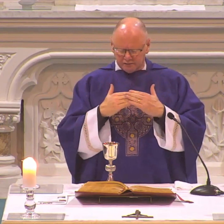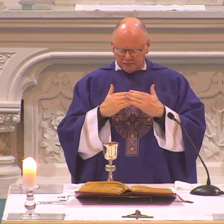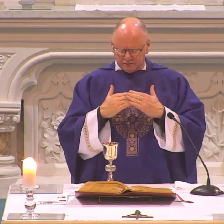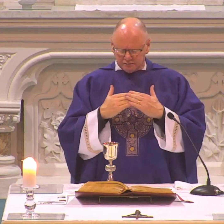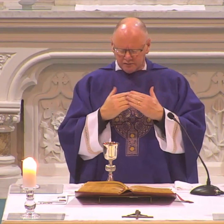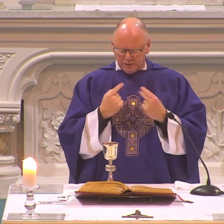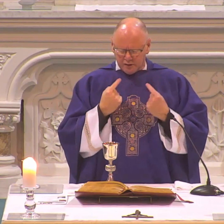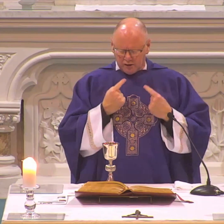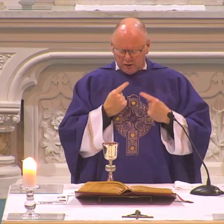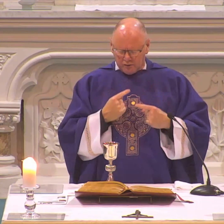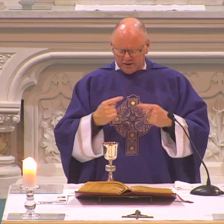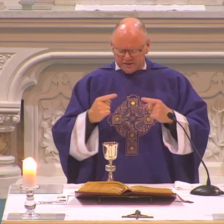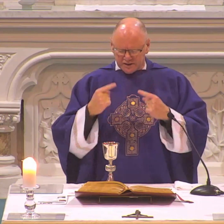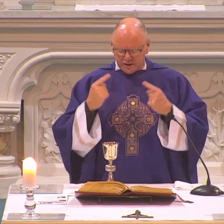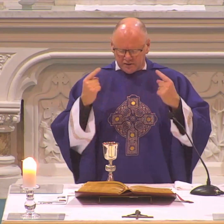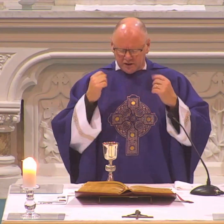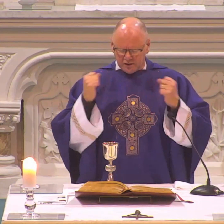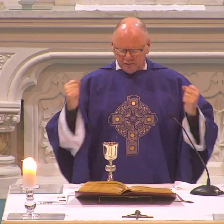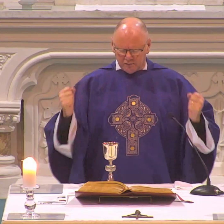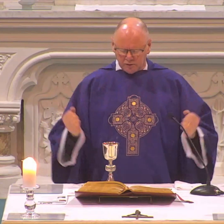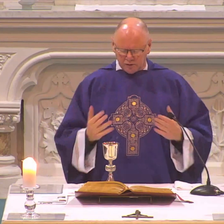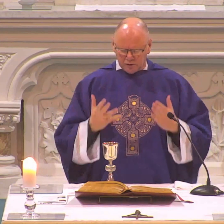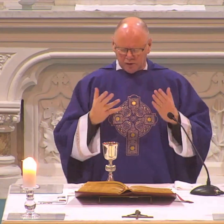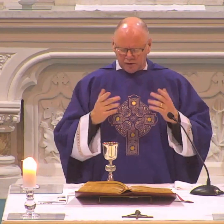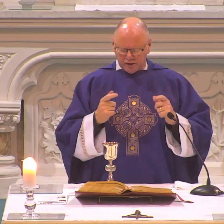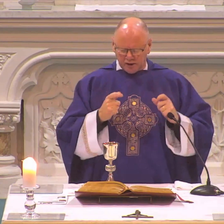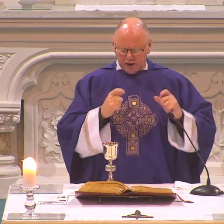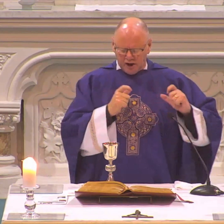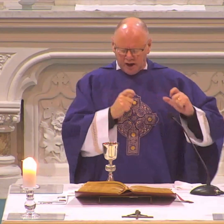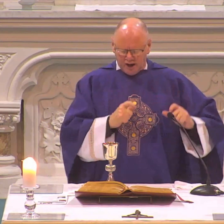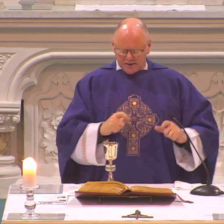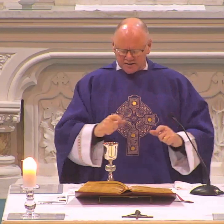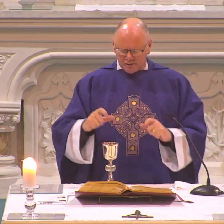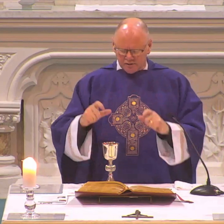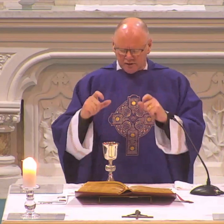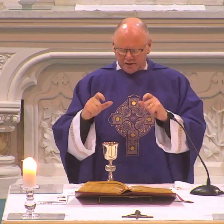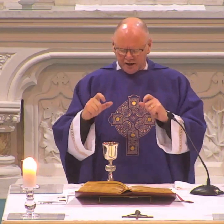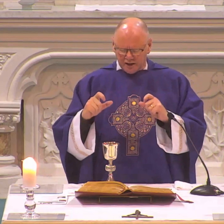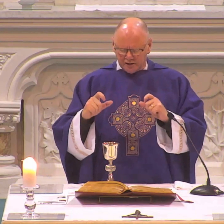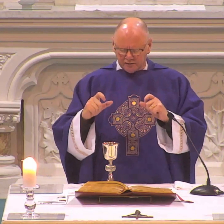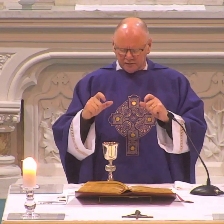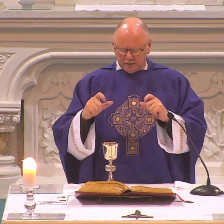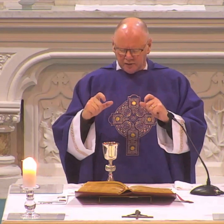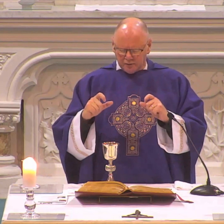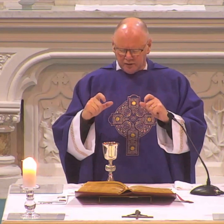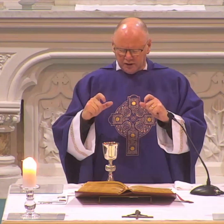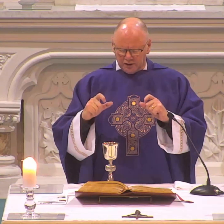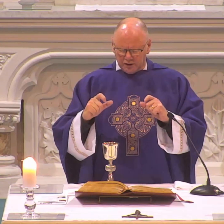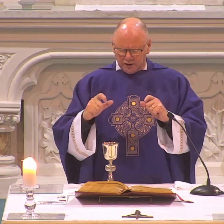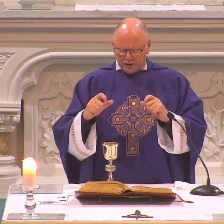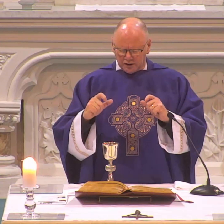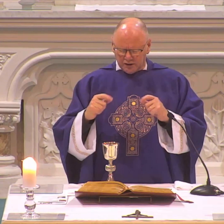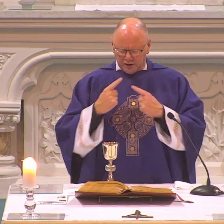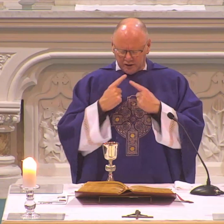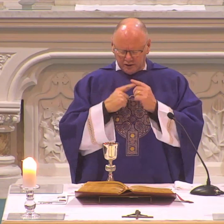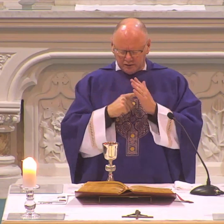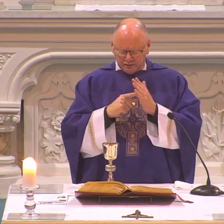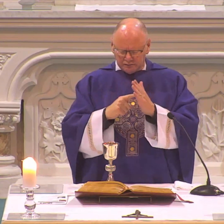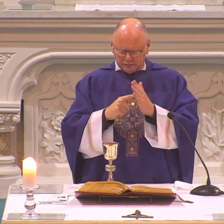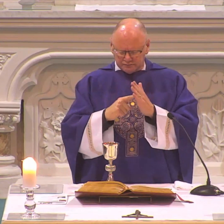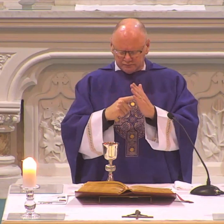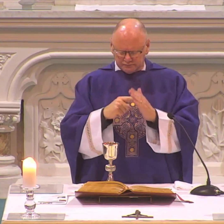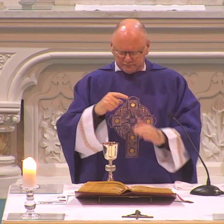heaven, we sing the hymn of your glory as without end we